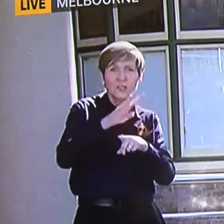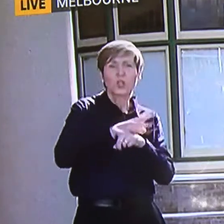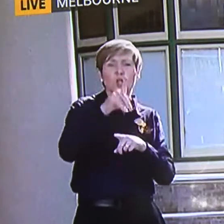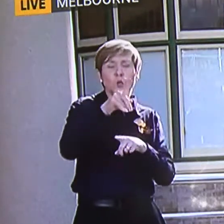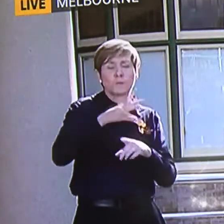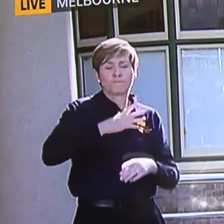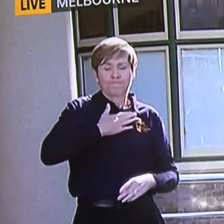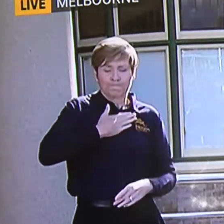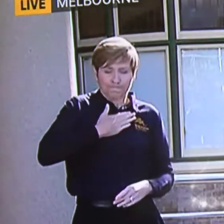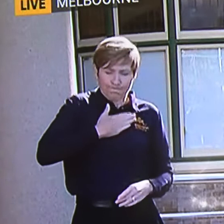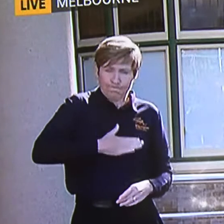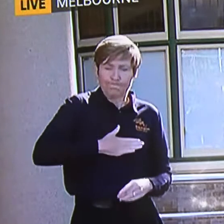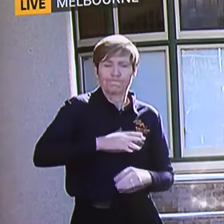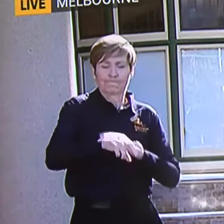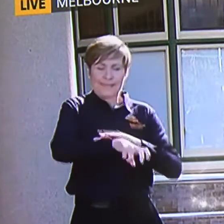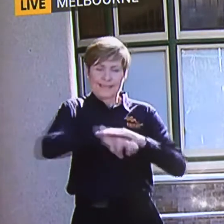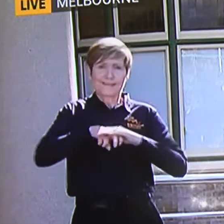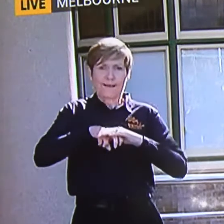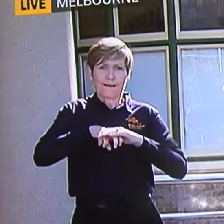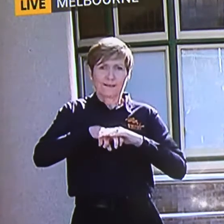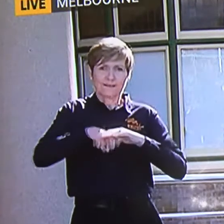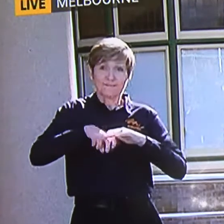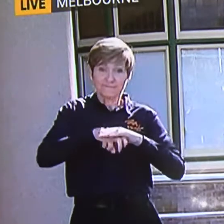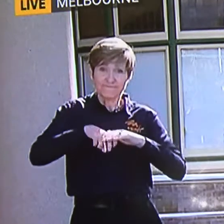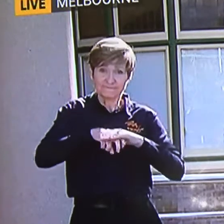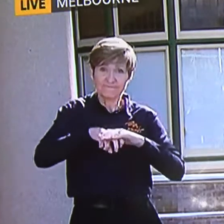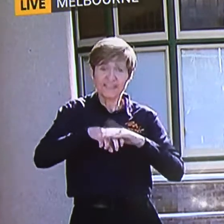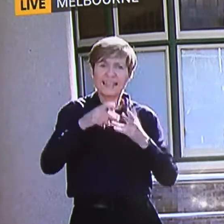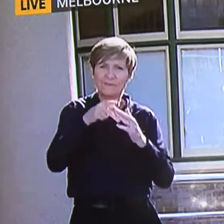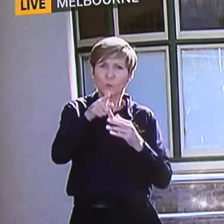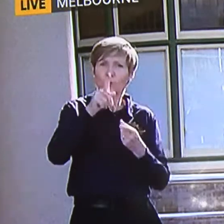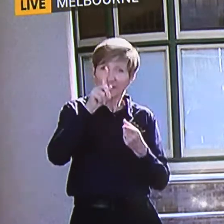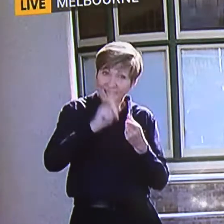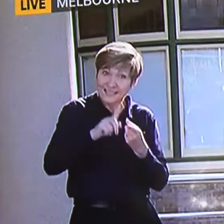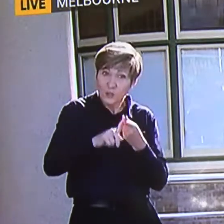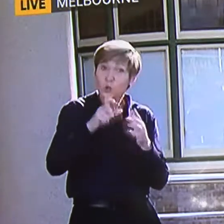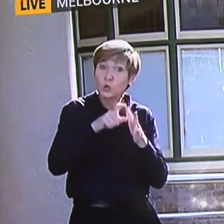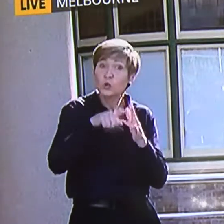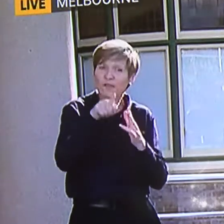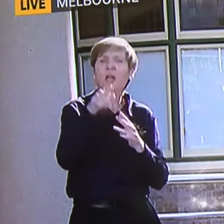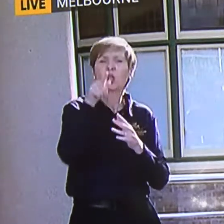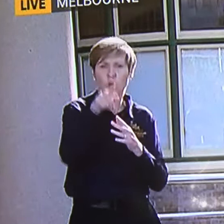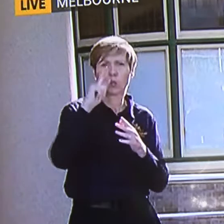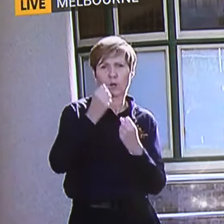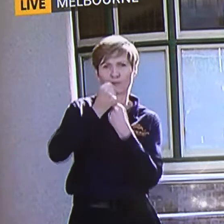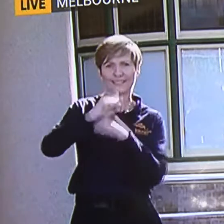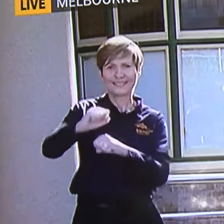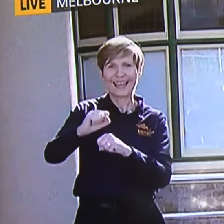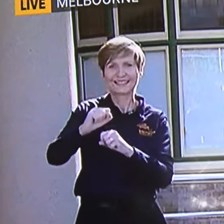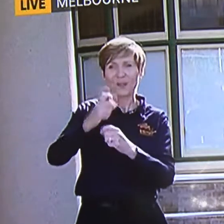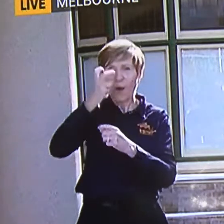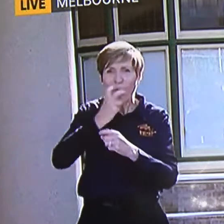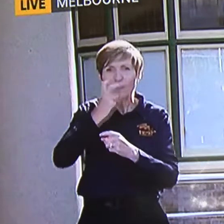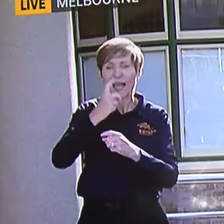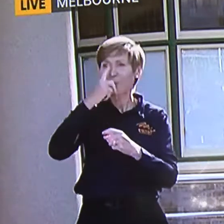are flattening the curve. So if we continue doing this, we will continue to protect those who are most vulnerable. I'll take the